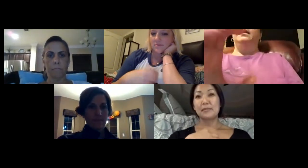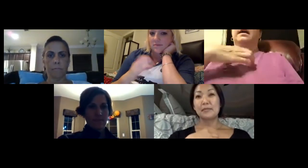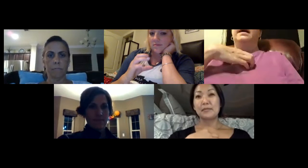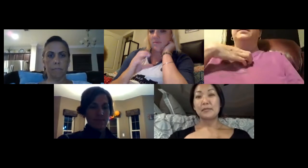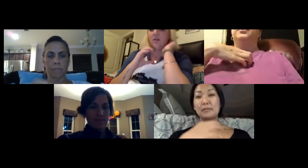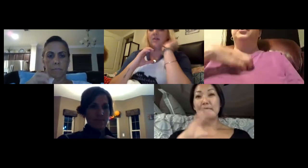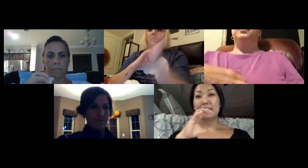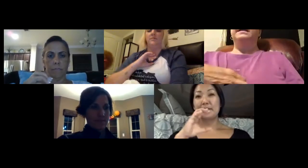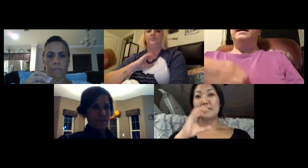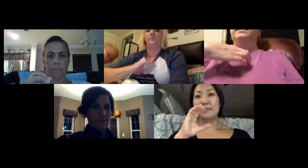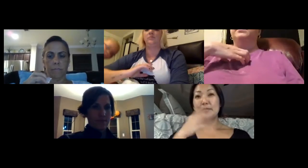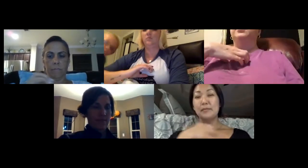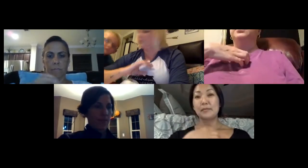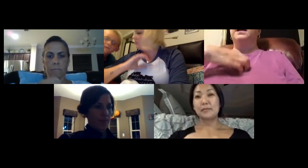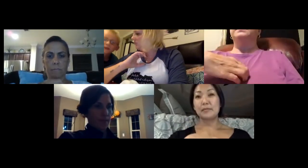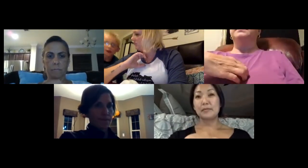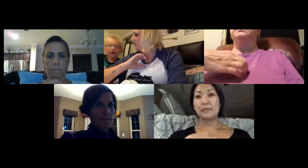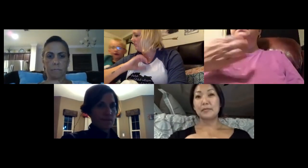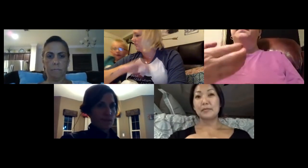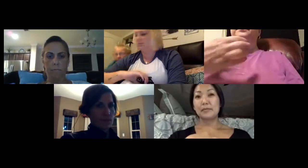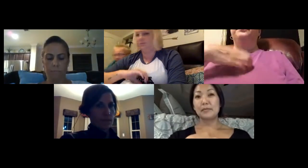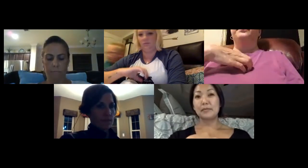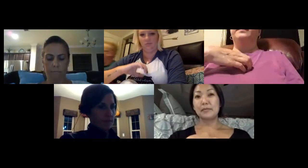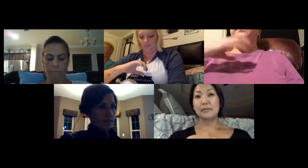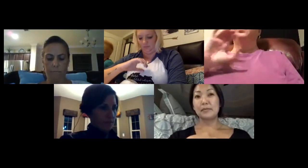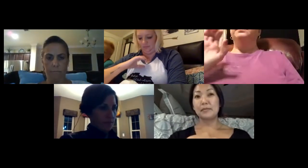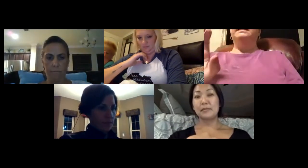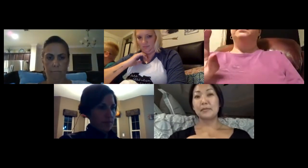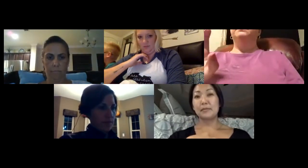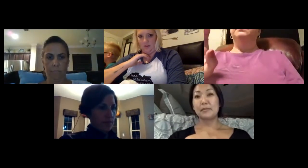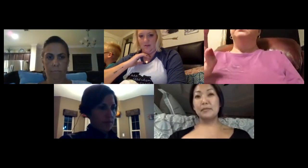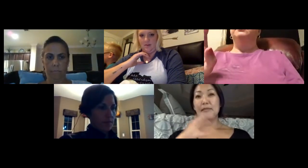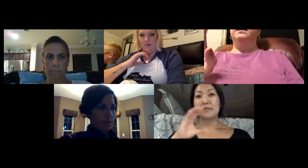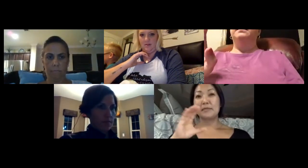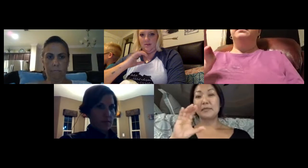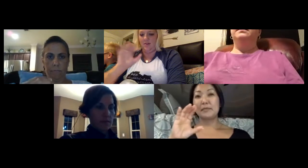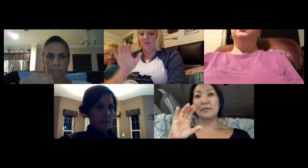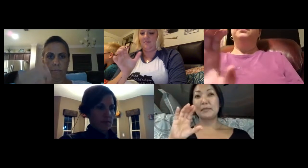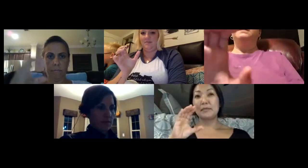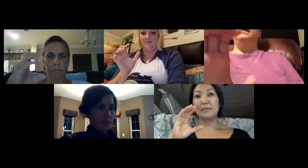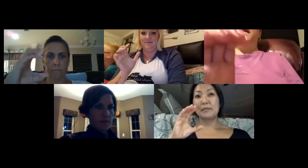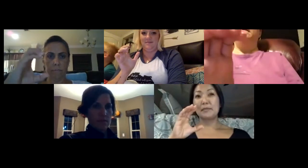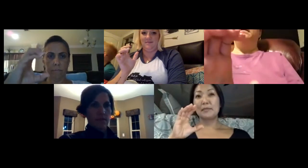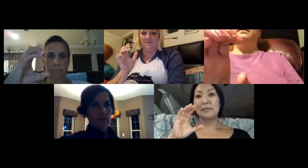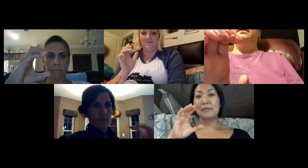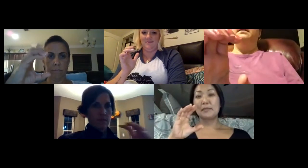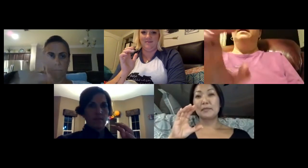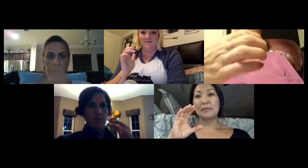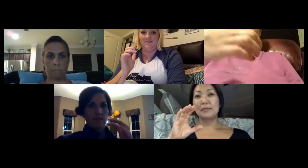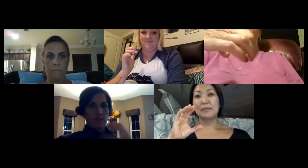and then straight down here to your chest. Flap your C over, Jen. Here's your C hand, and then flap